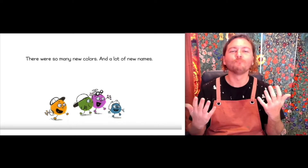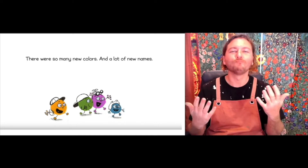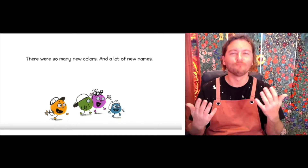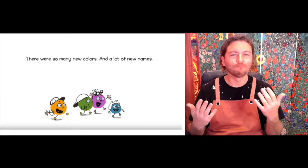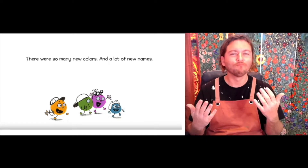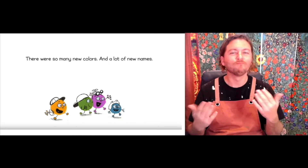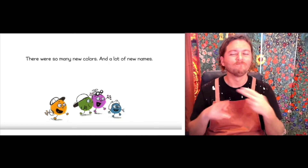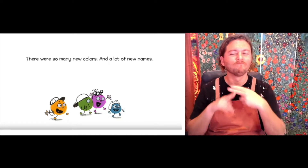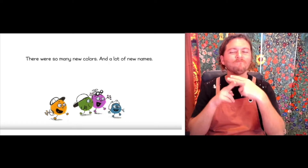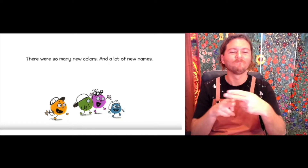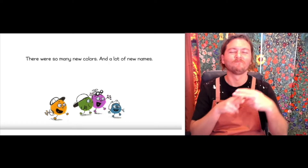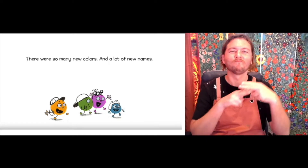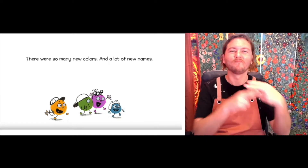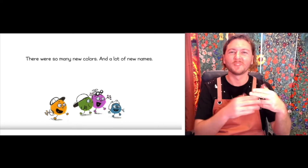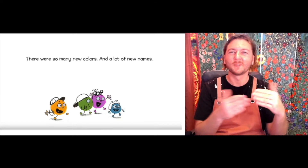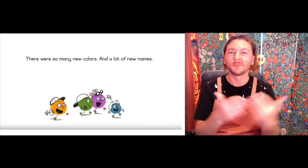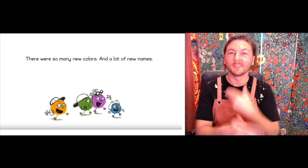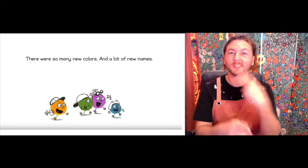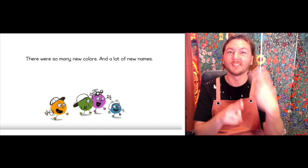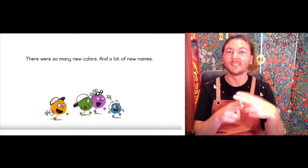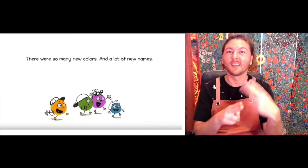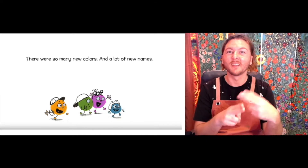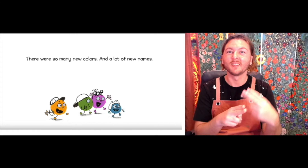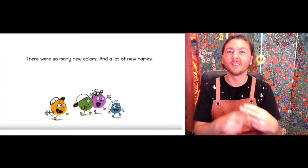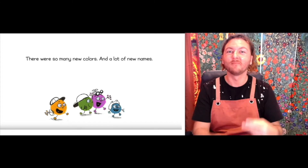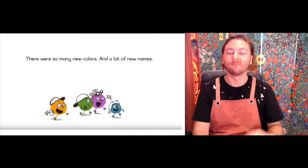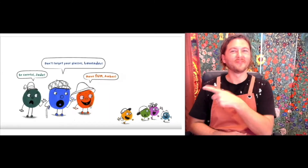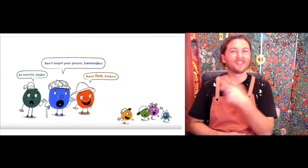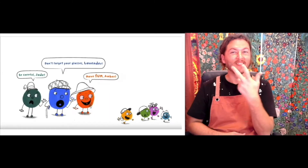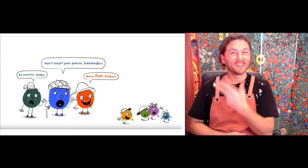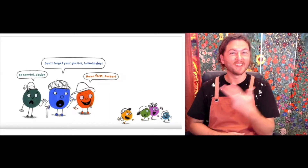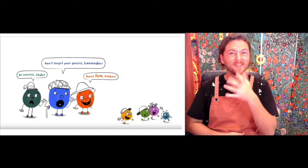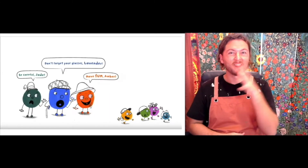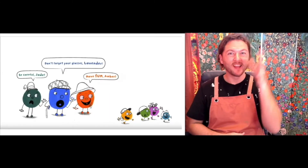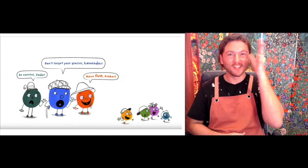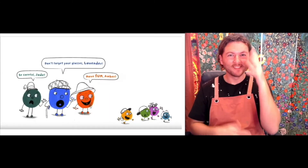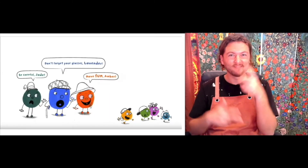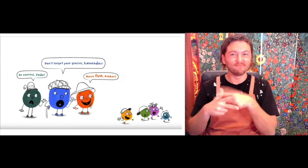colors. Oh, they all had to have new names.